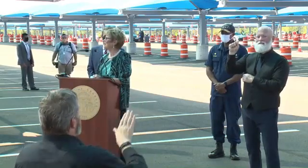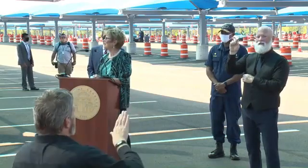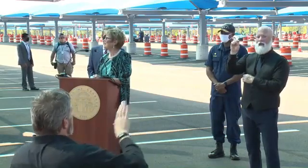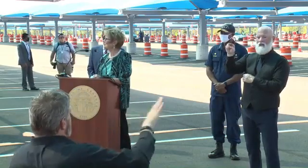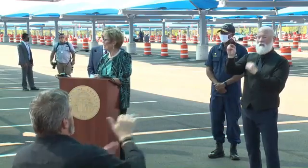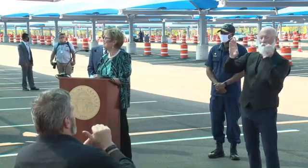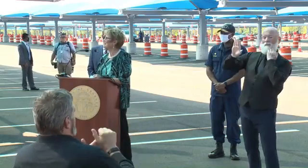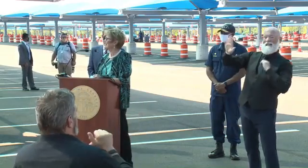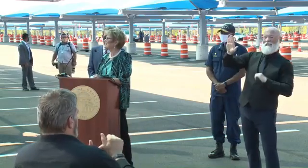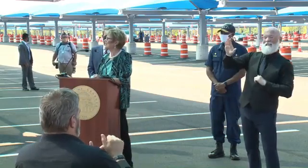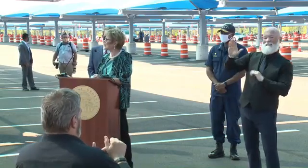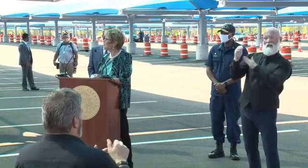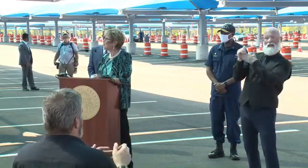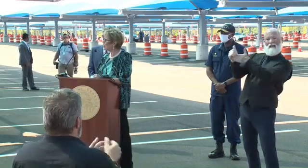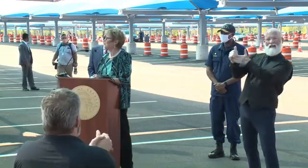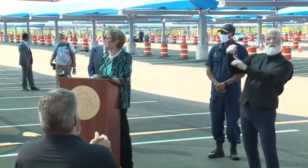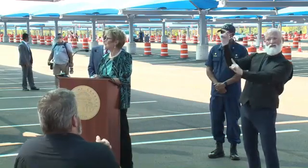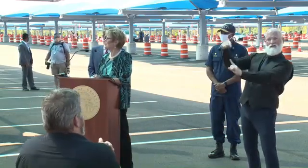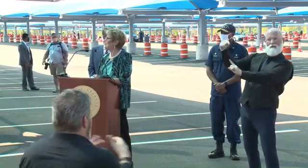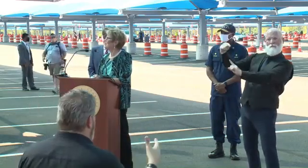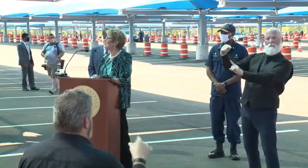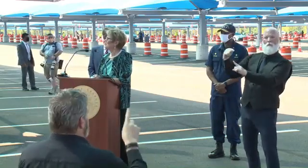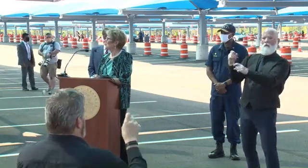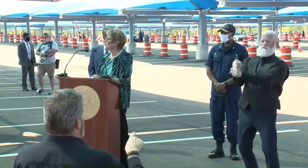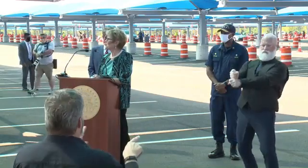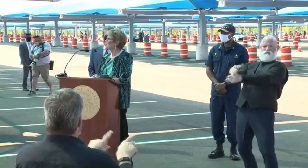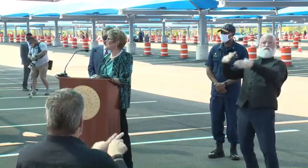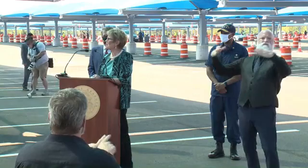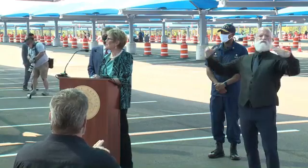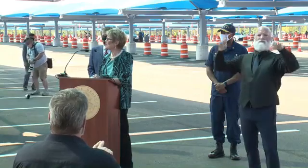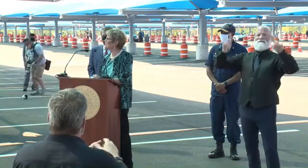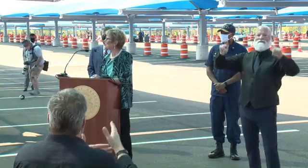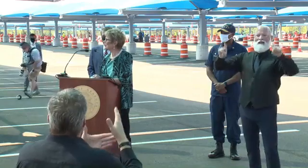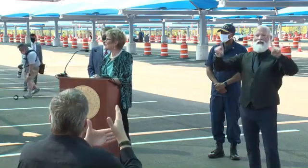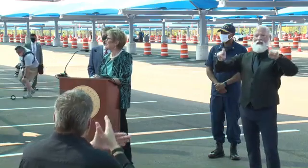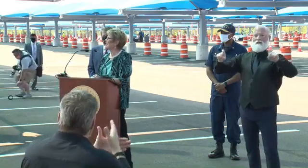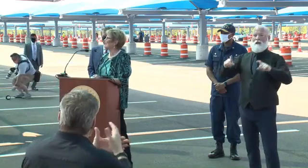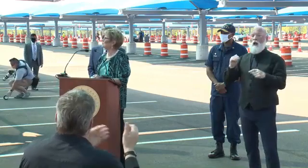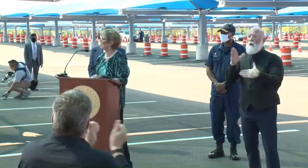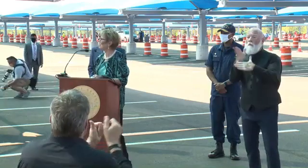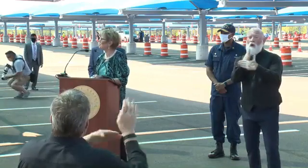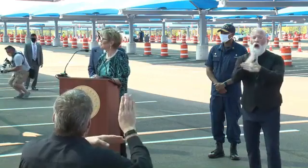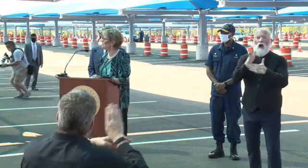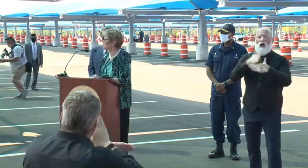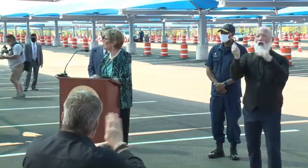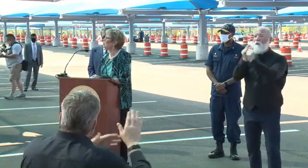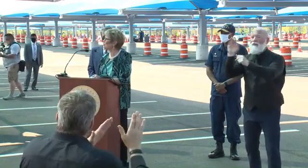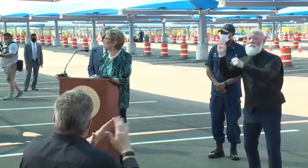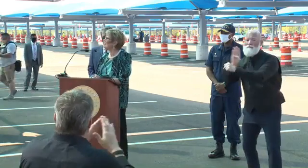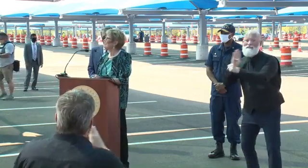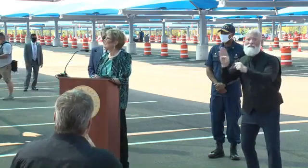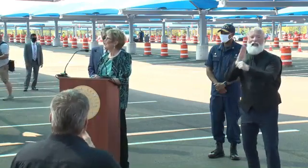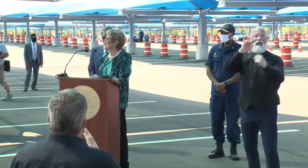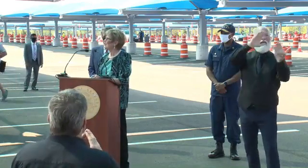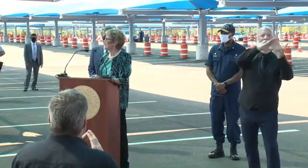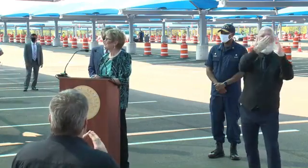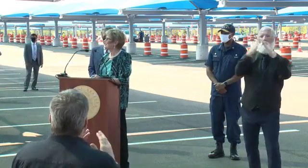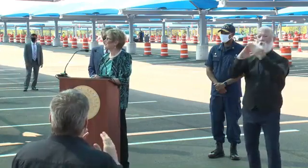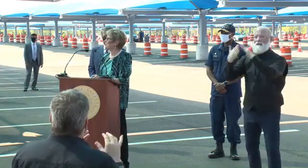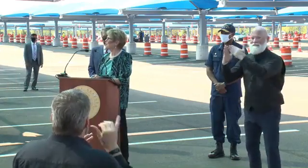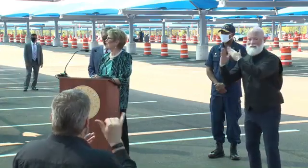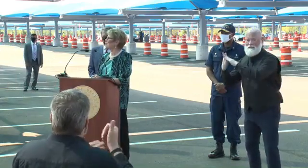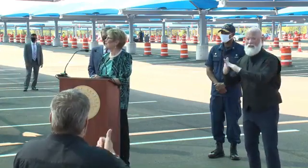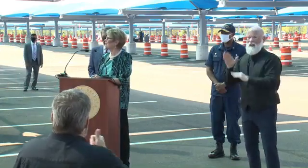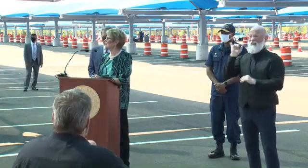and expanded testing, and also partnerships, both with the business community as well as with CORE.